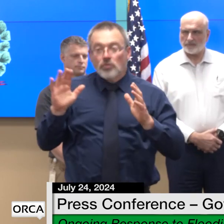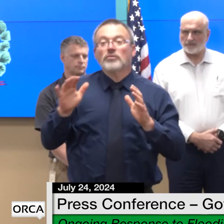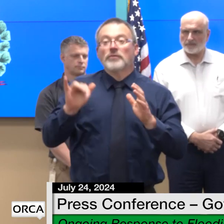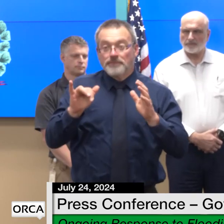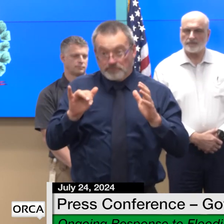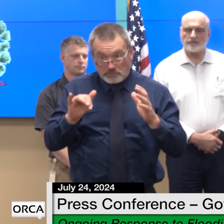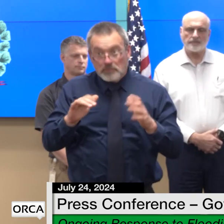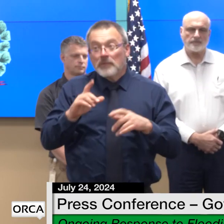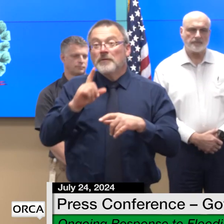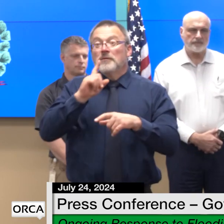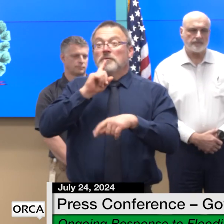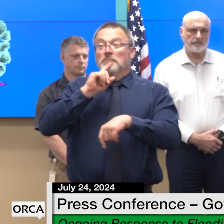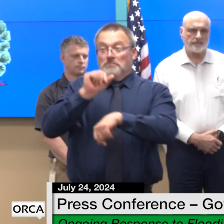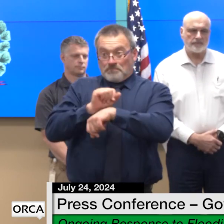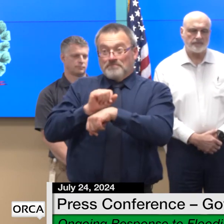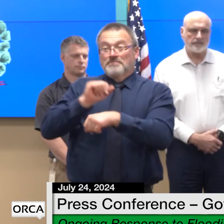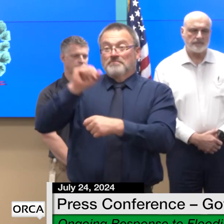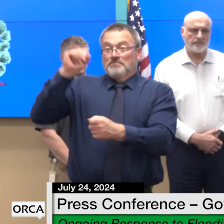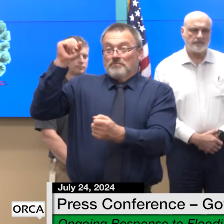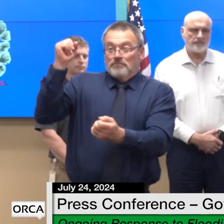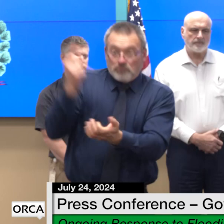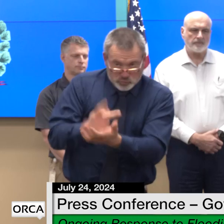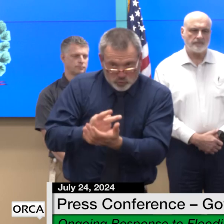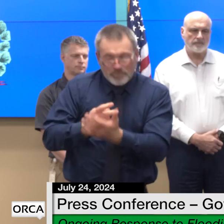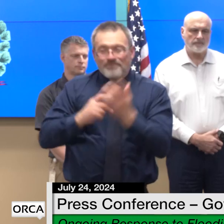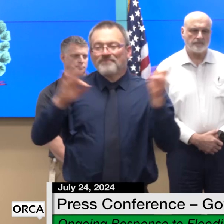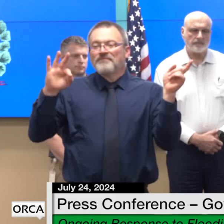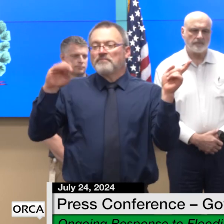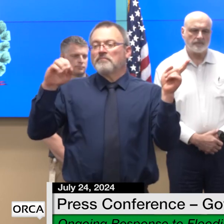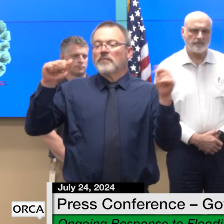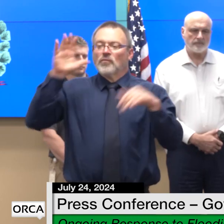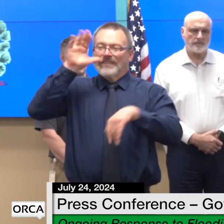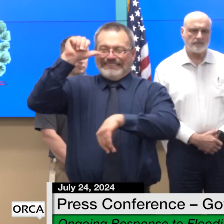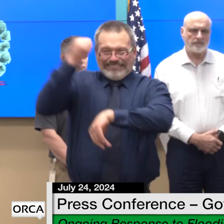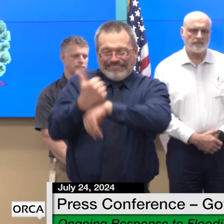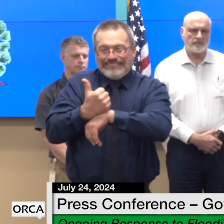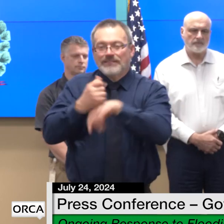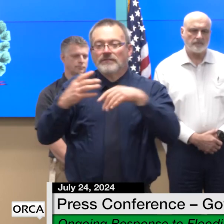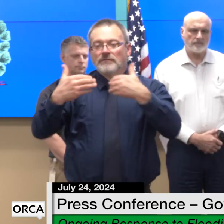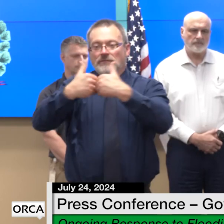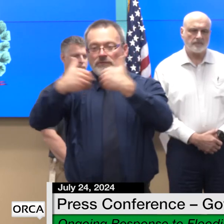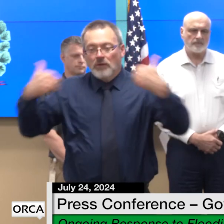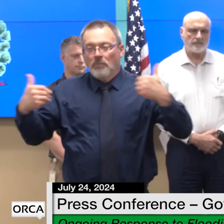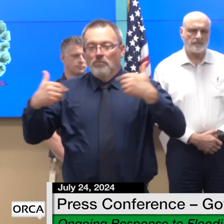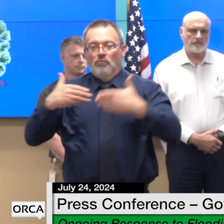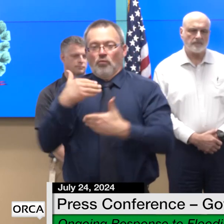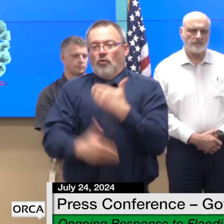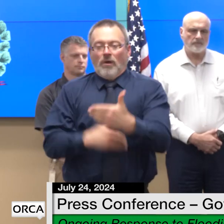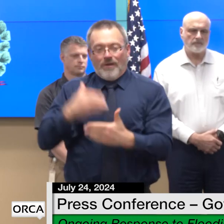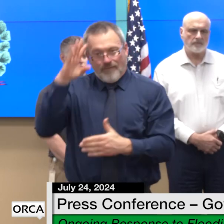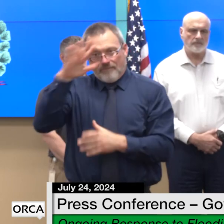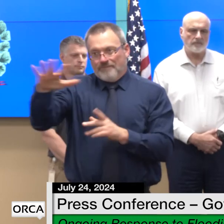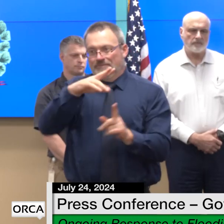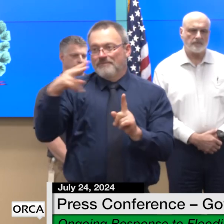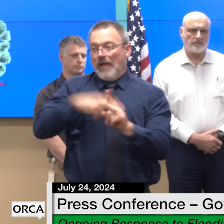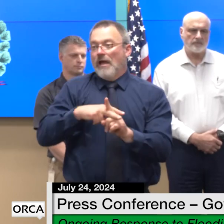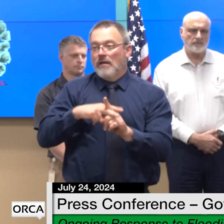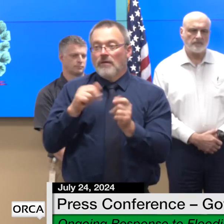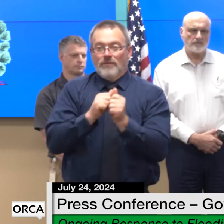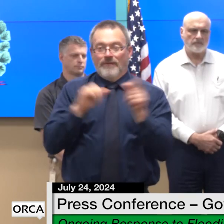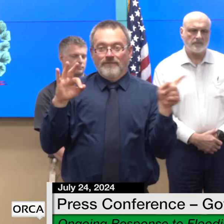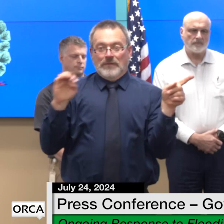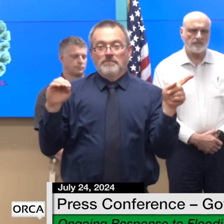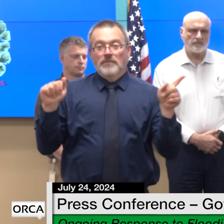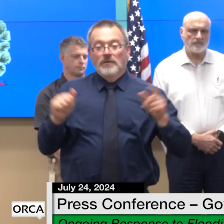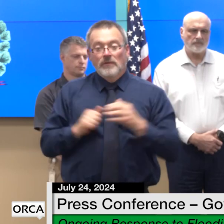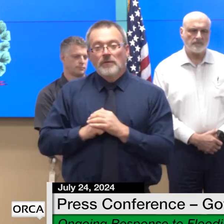declaration, there are separate processes for filing a claim with FEMA. We will provide more